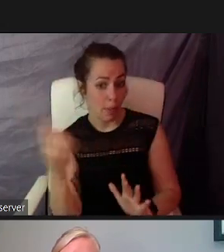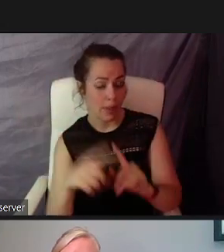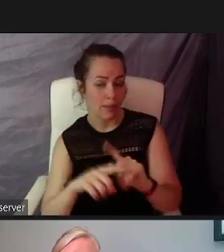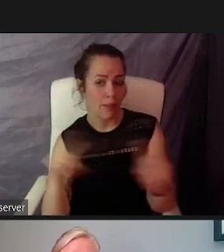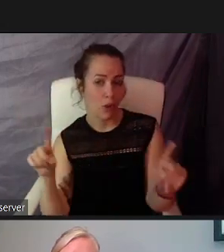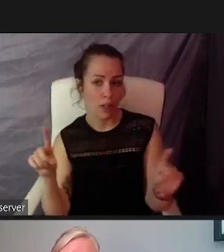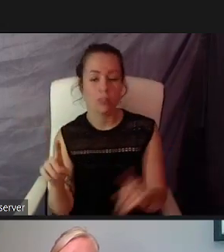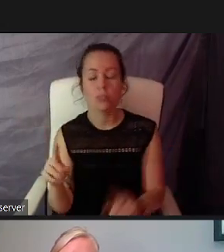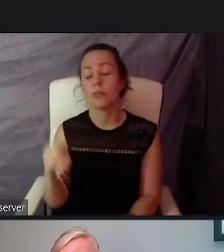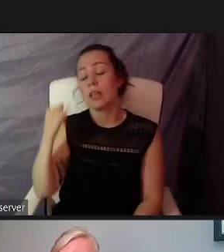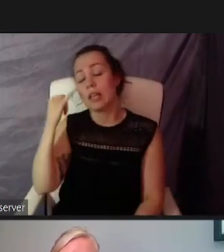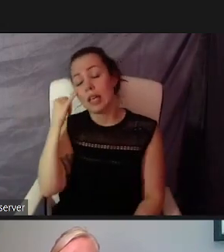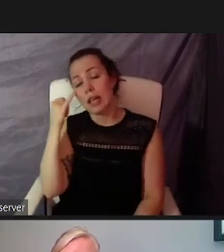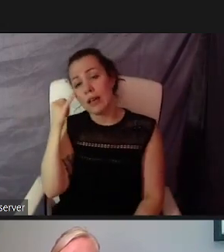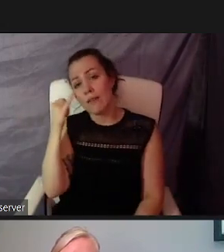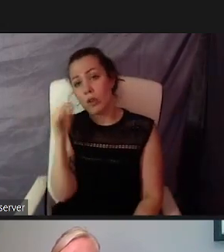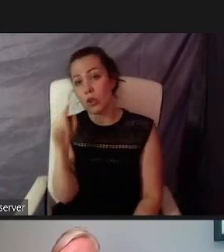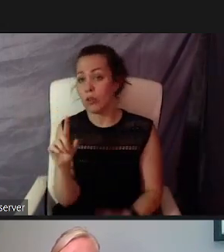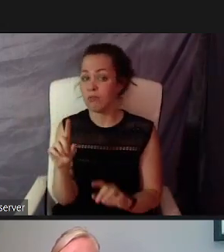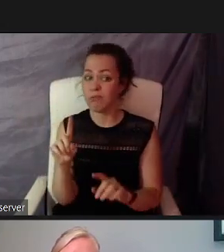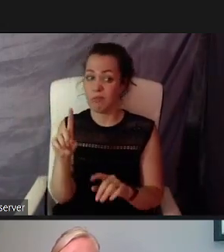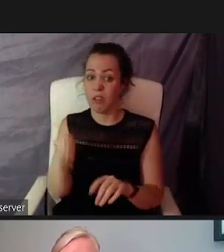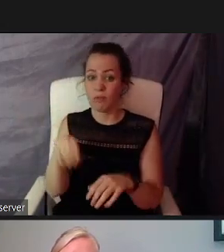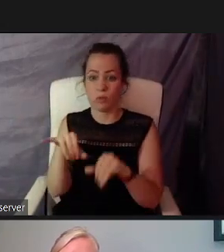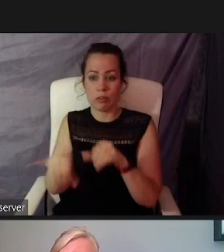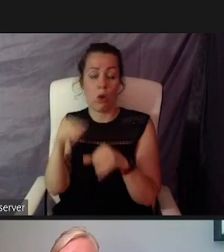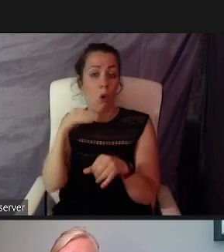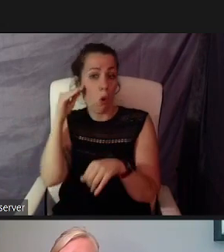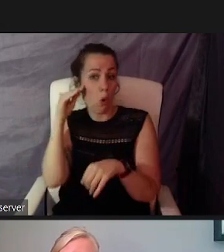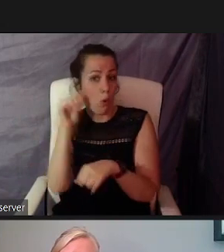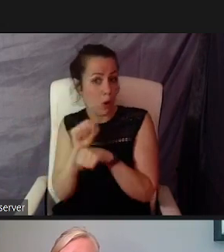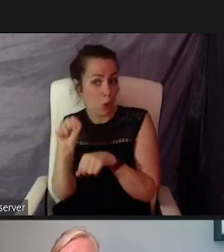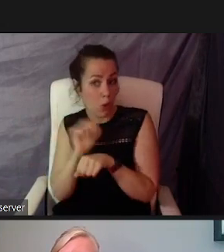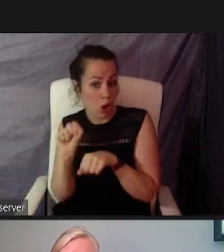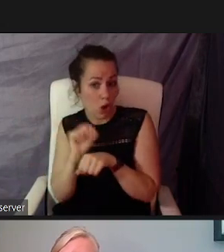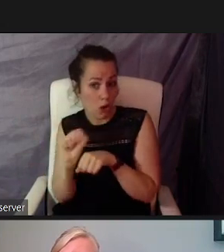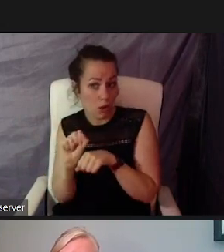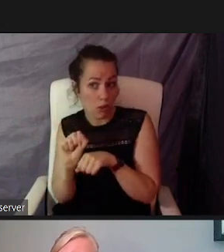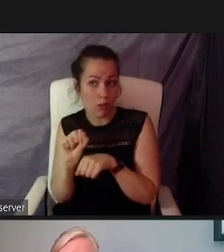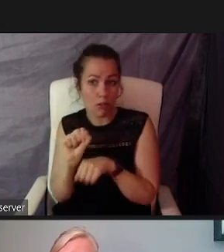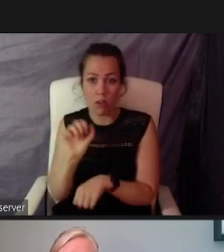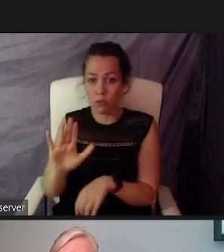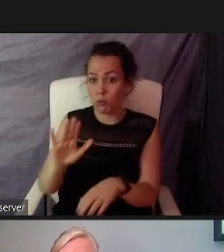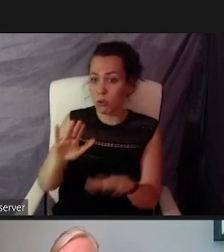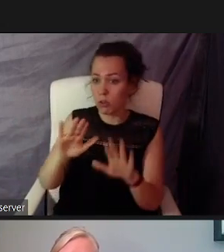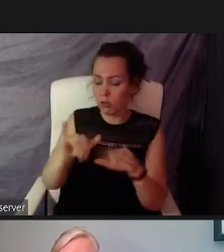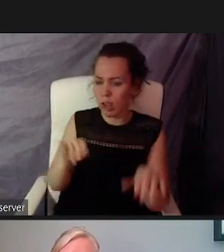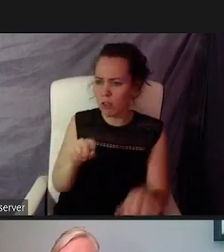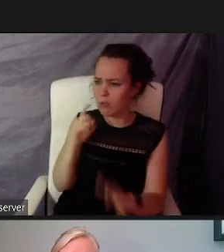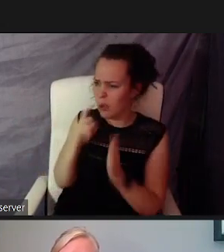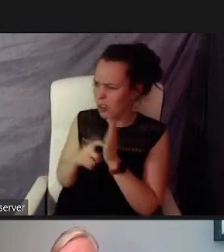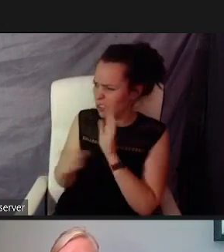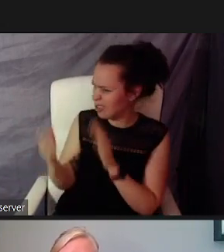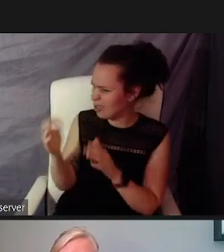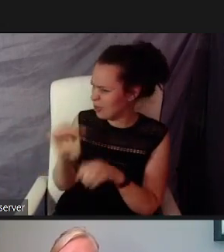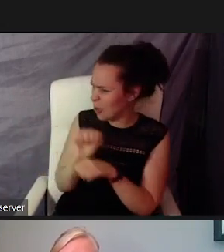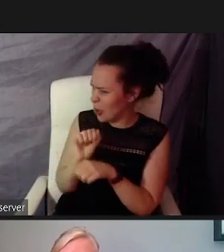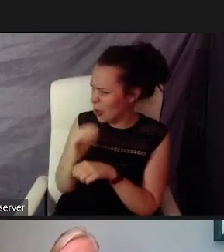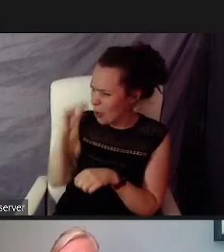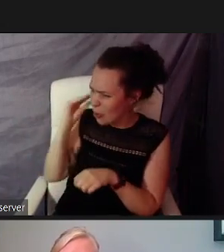parent who's working, perhaps you're having to work at home more and your child has noticed that. Or perhaps their school has